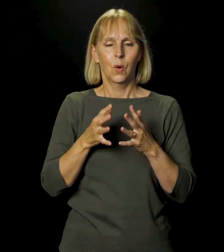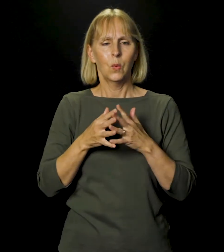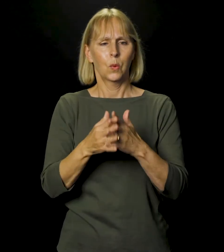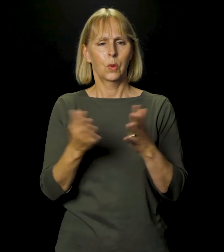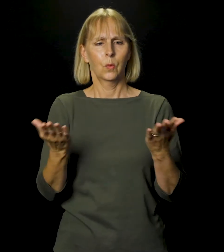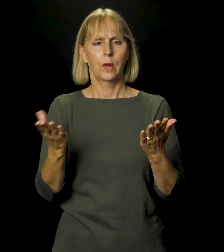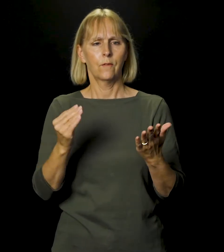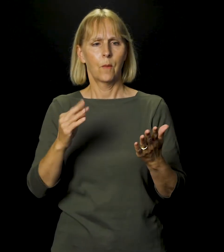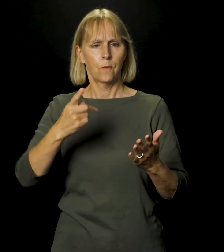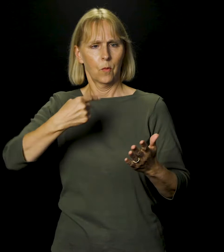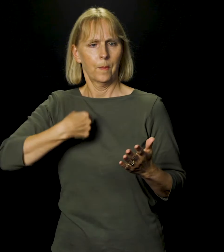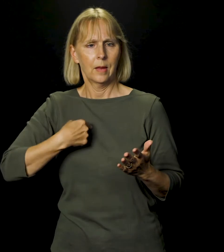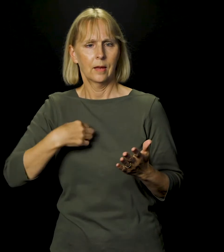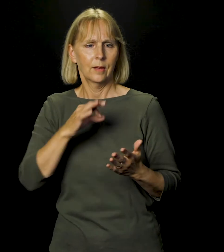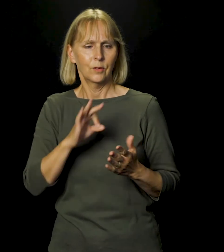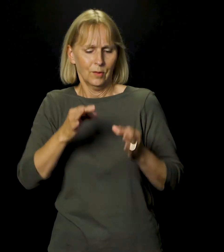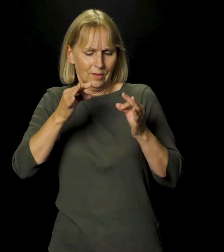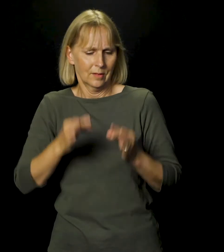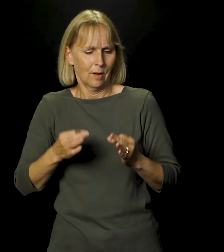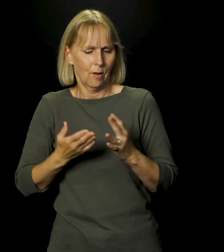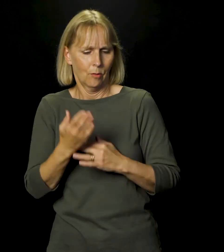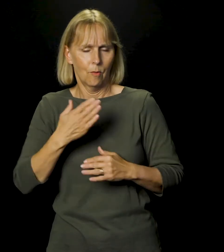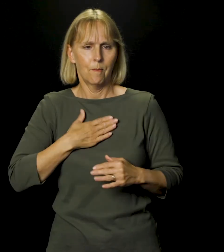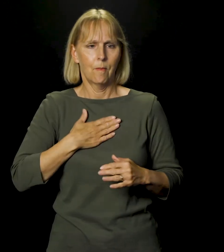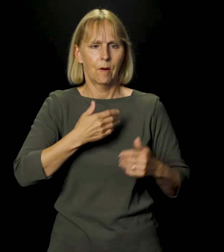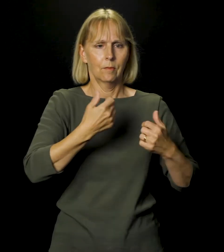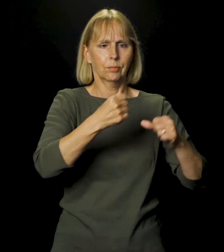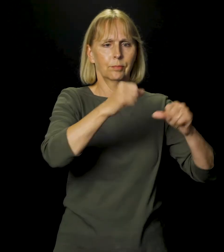of online content that surrounds us.